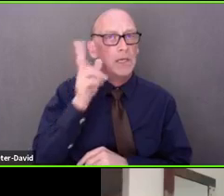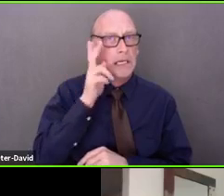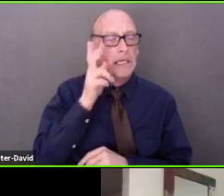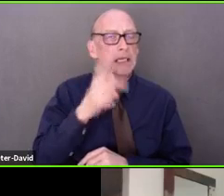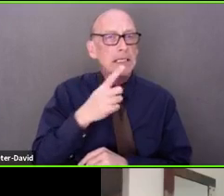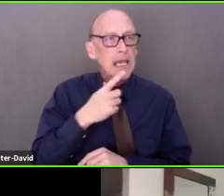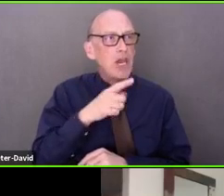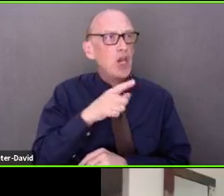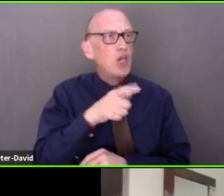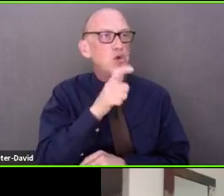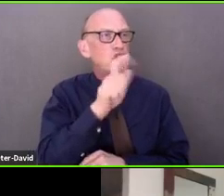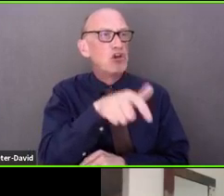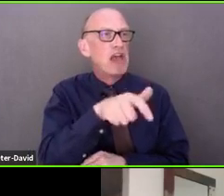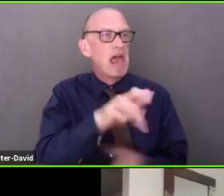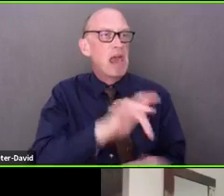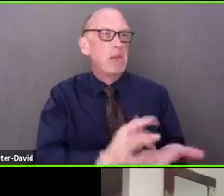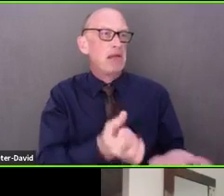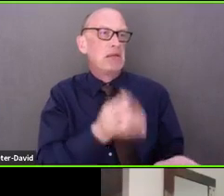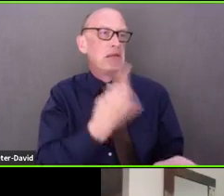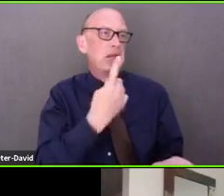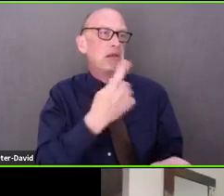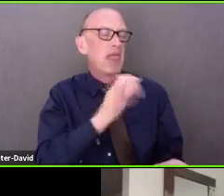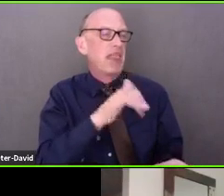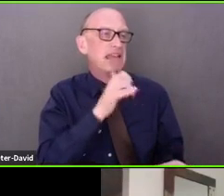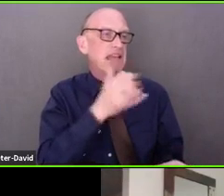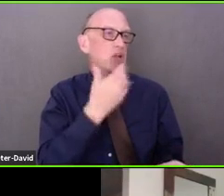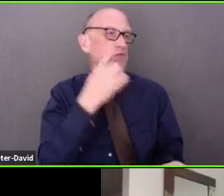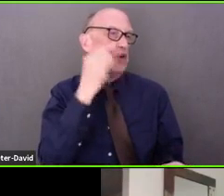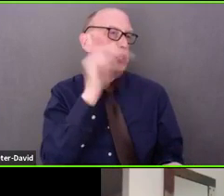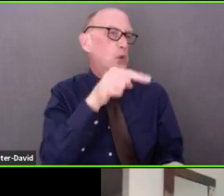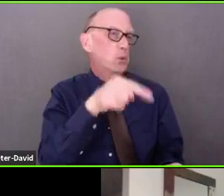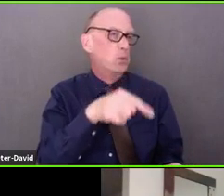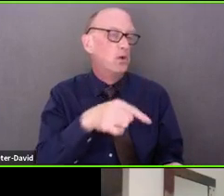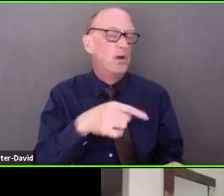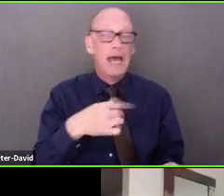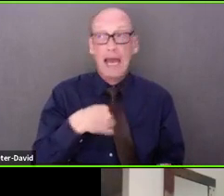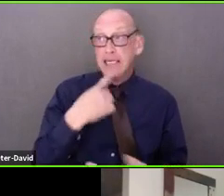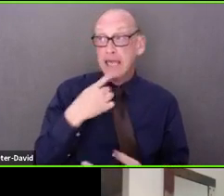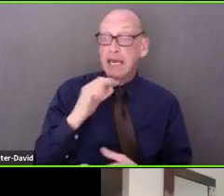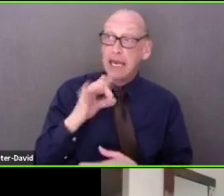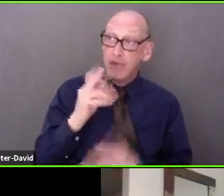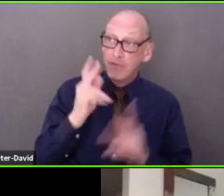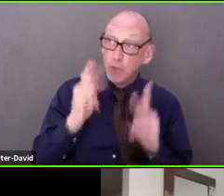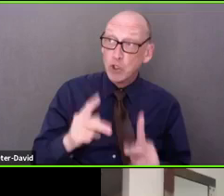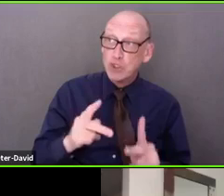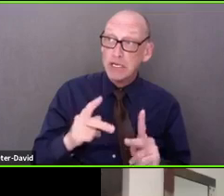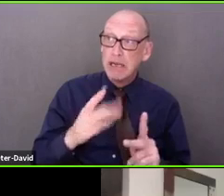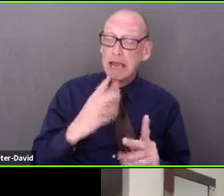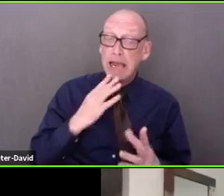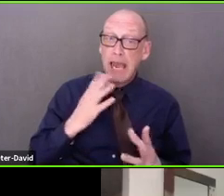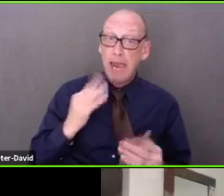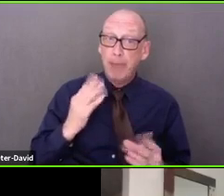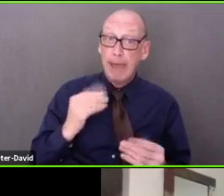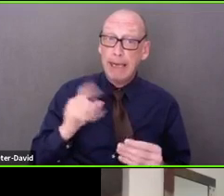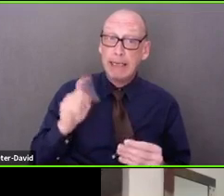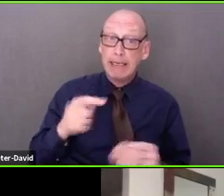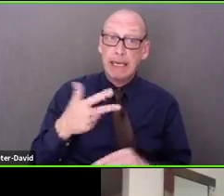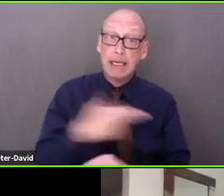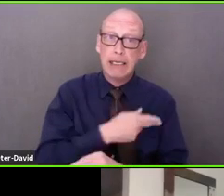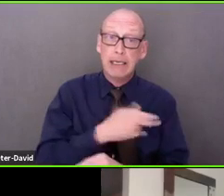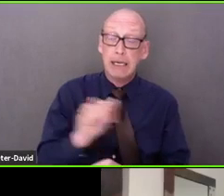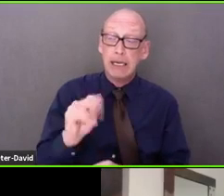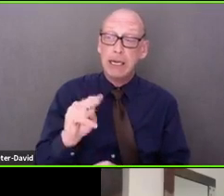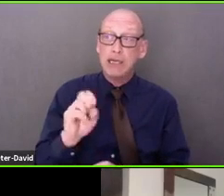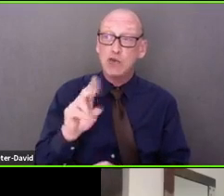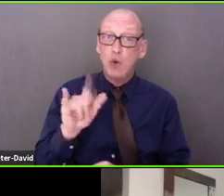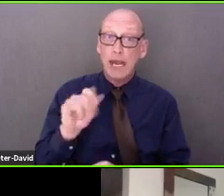well, you shouldn't take medication. That's not good for you. And I said, so if someone was diabetic and needed insulin, it would